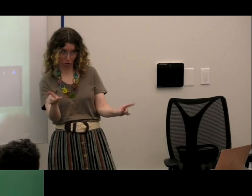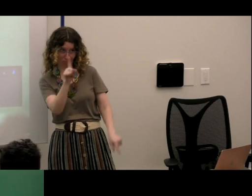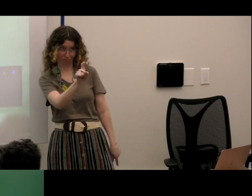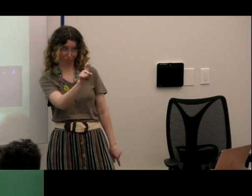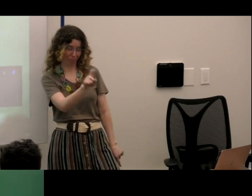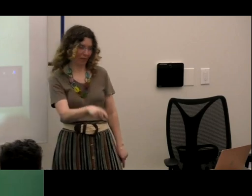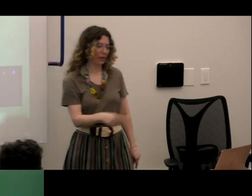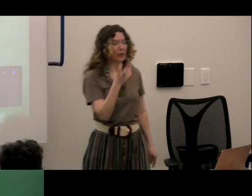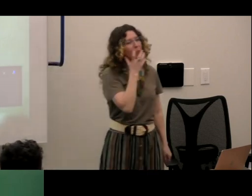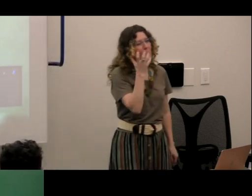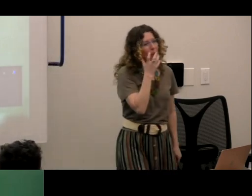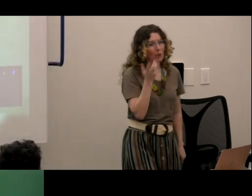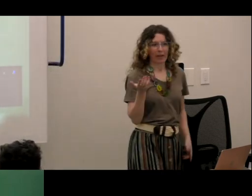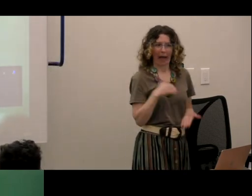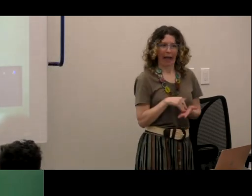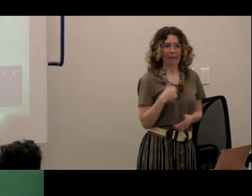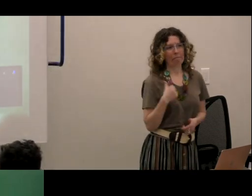Is sign language a language?